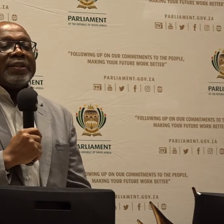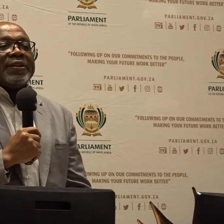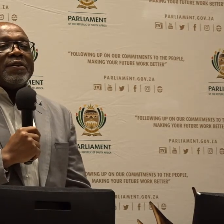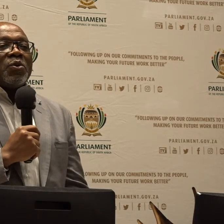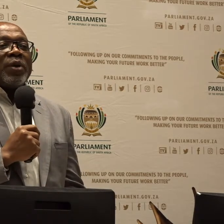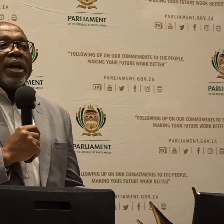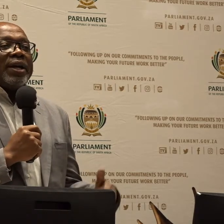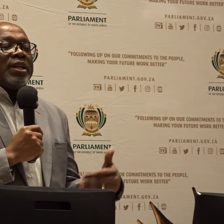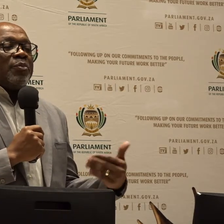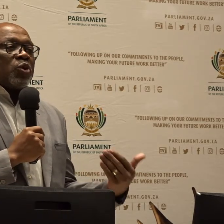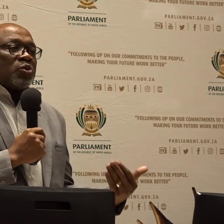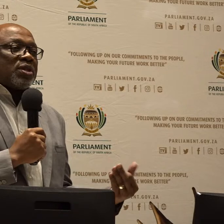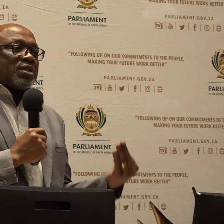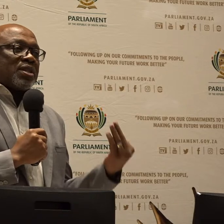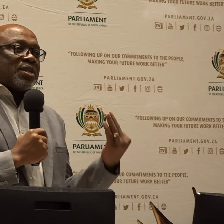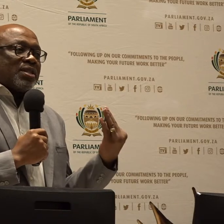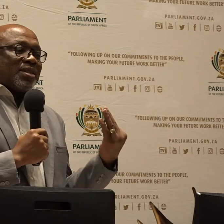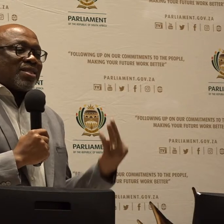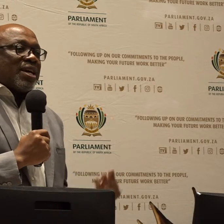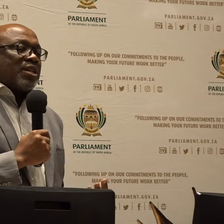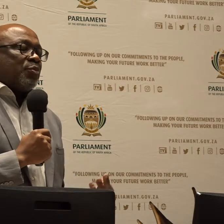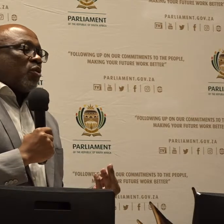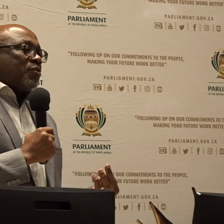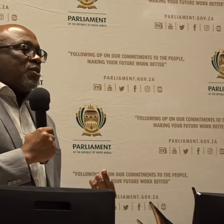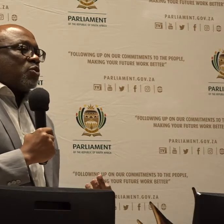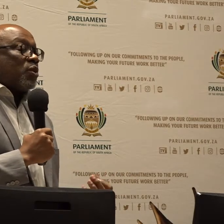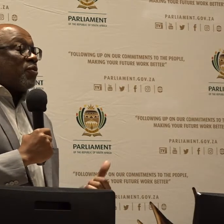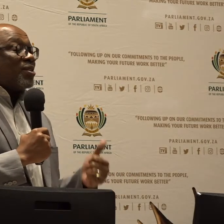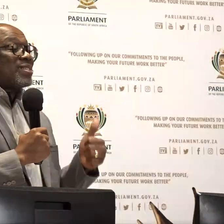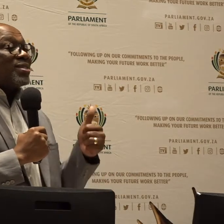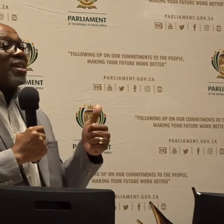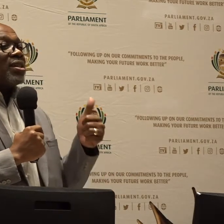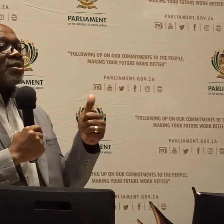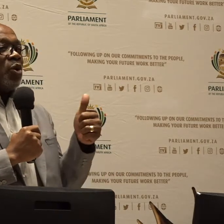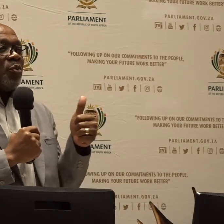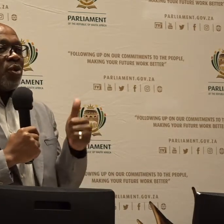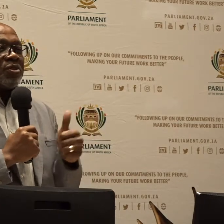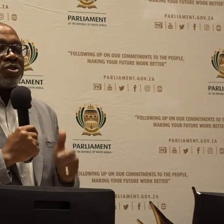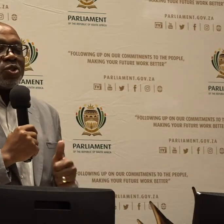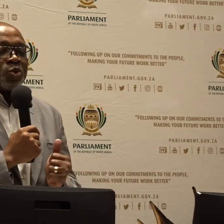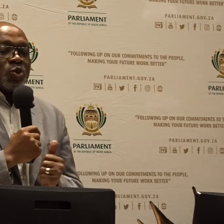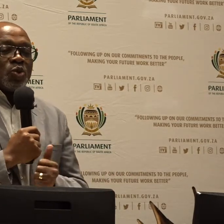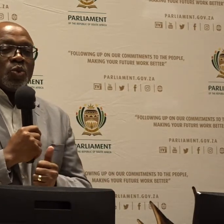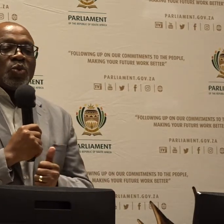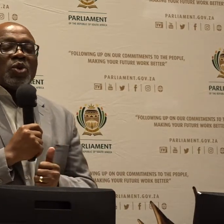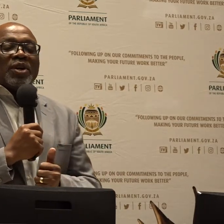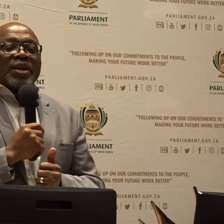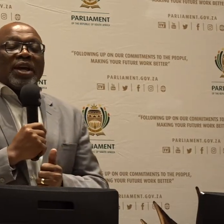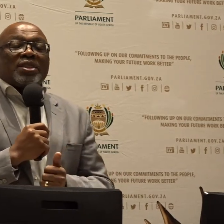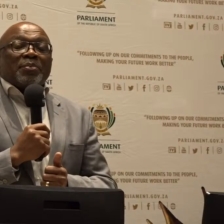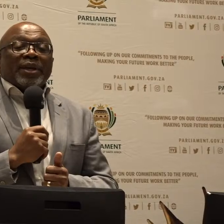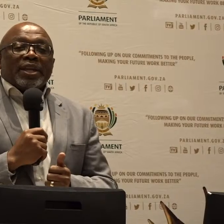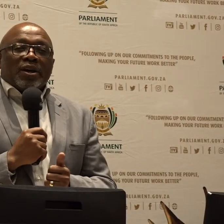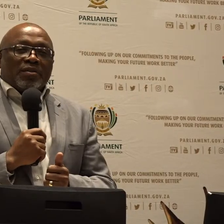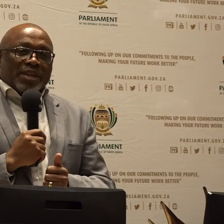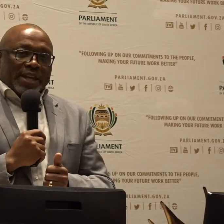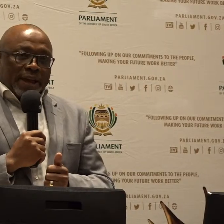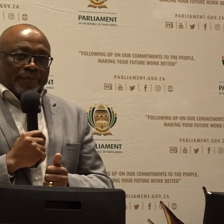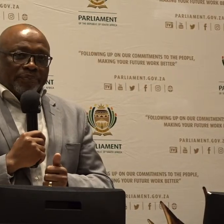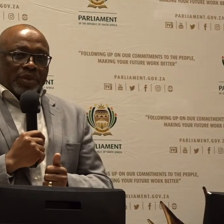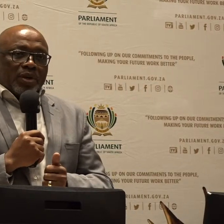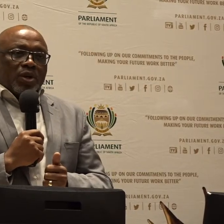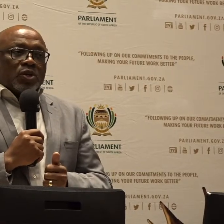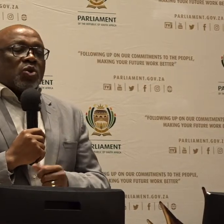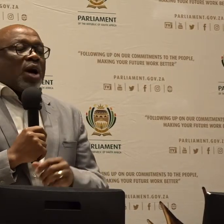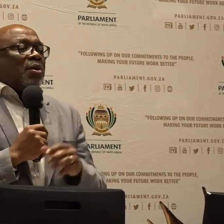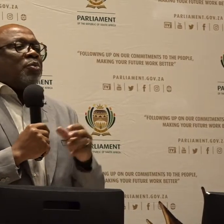started we are in a process this is the third Province we've got six more provinces to do at the beginning of